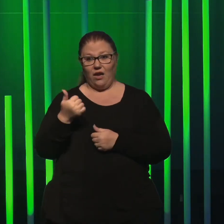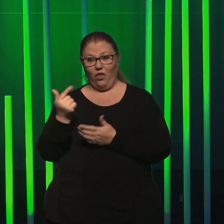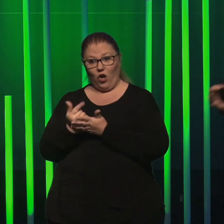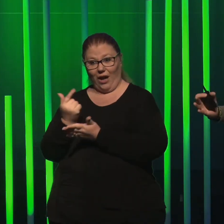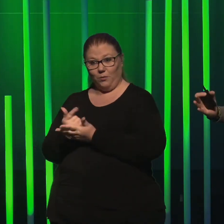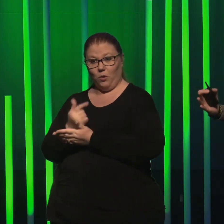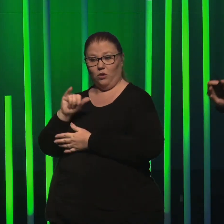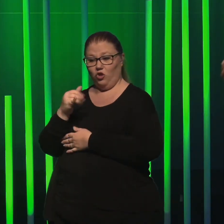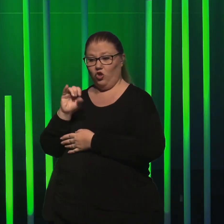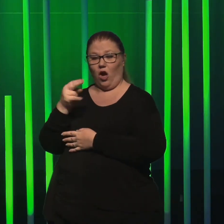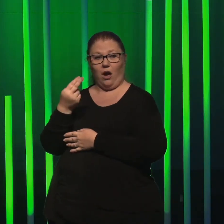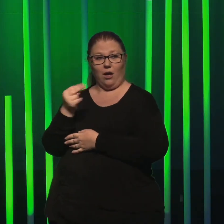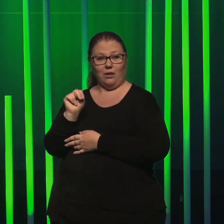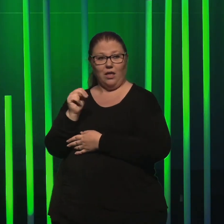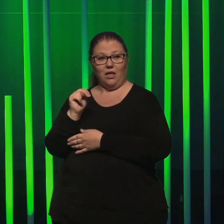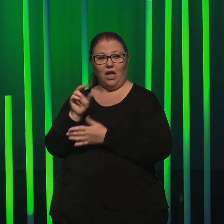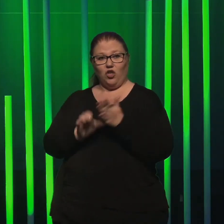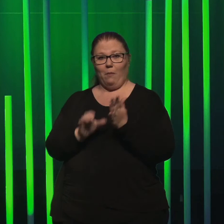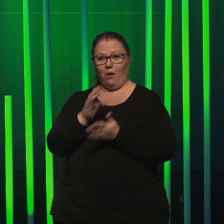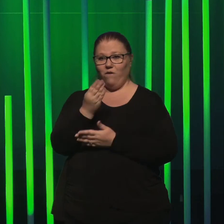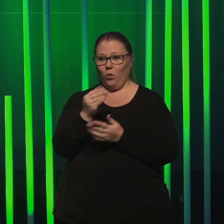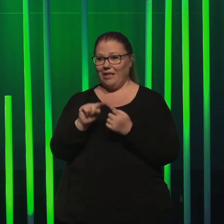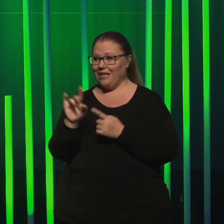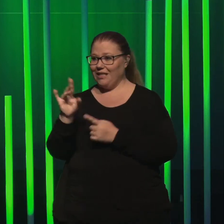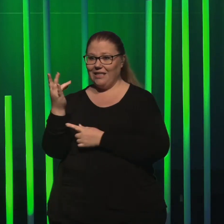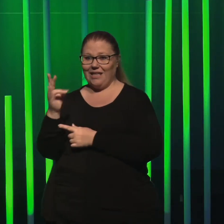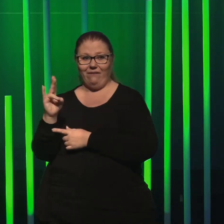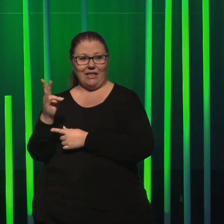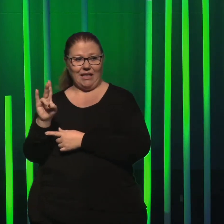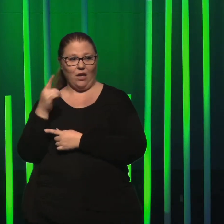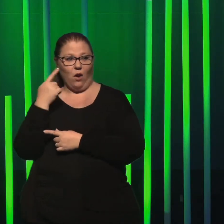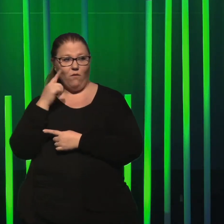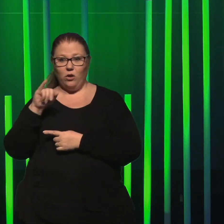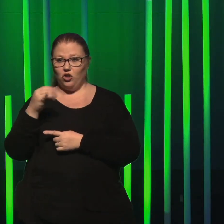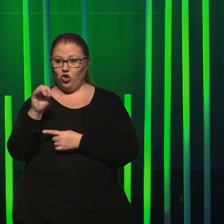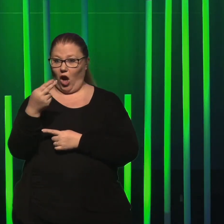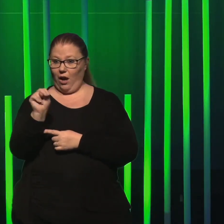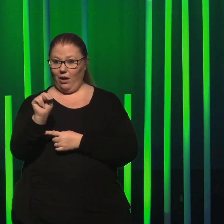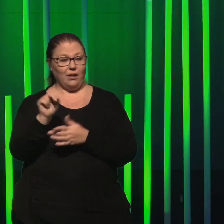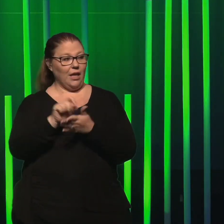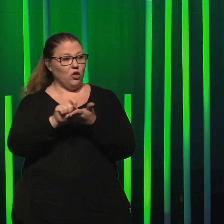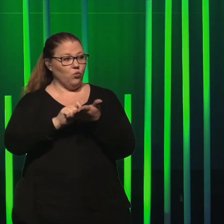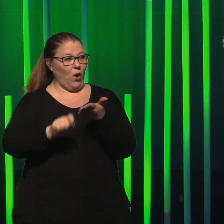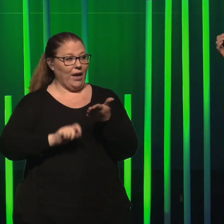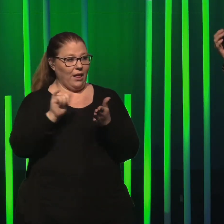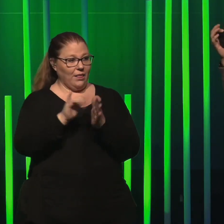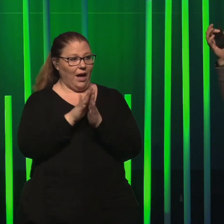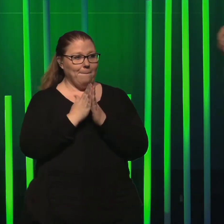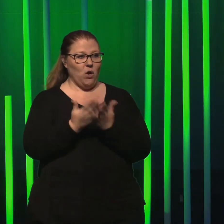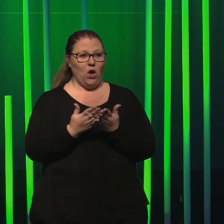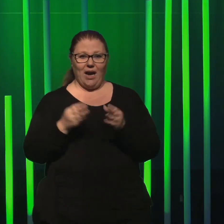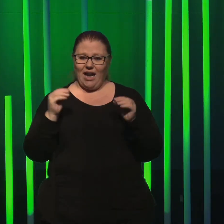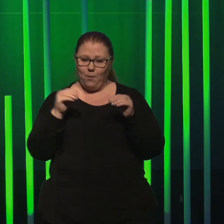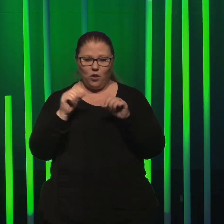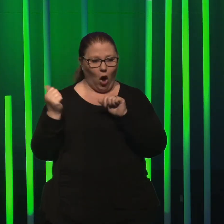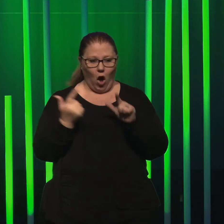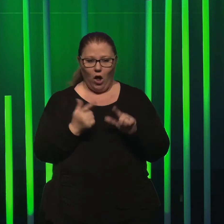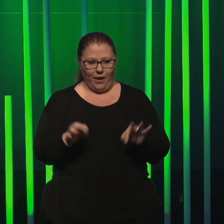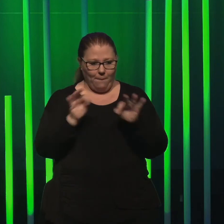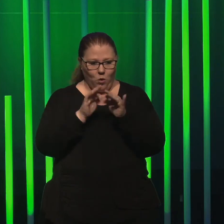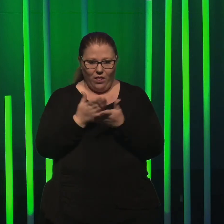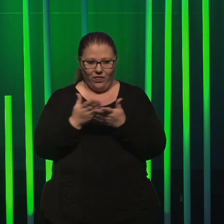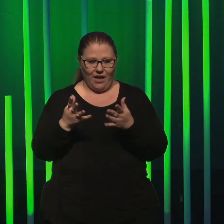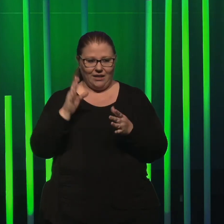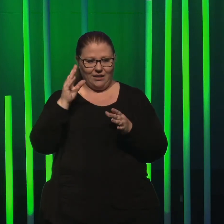chapter 14 through 17 is kind of this for John, he's writing this piece of literature and he crams all the important stuff that